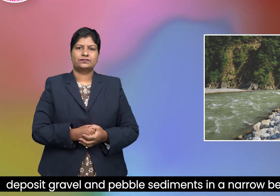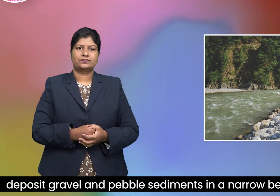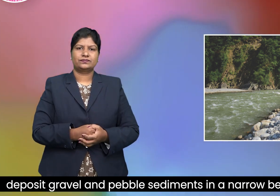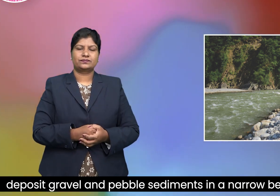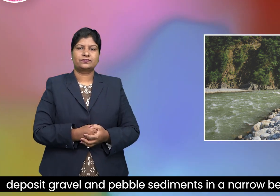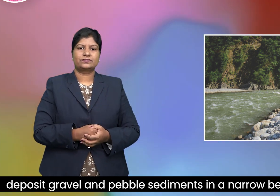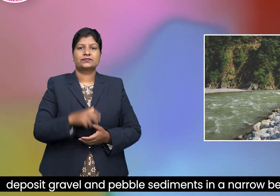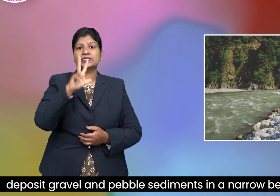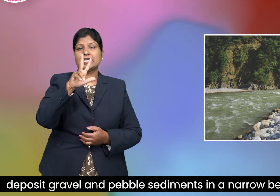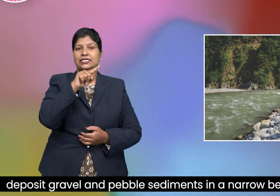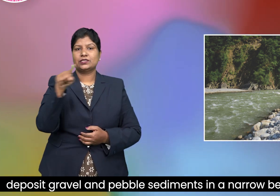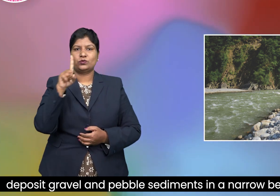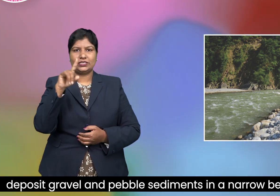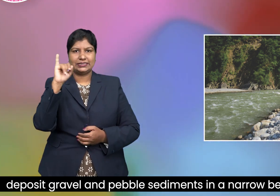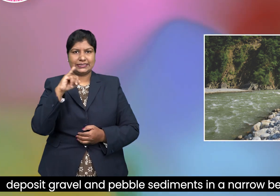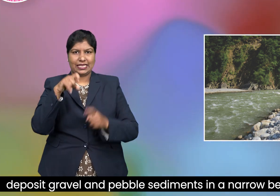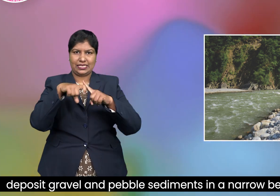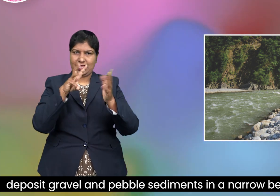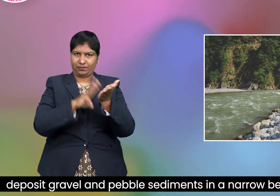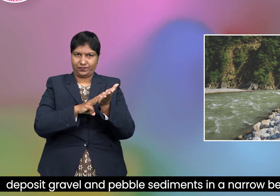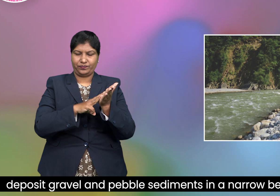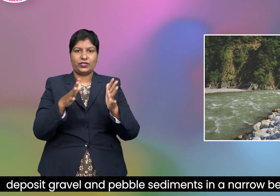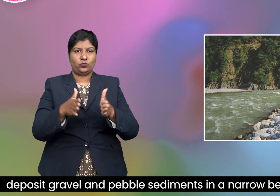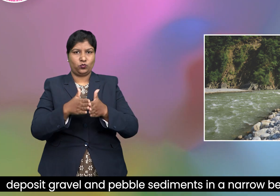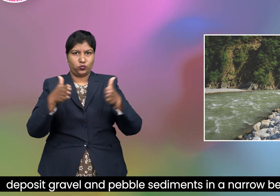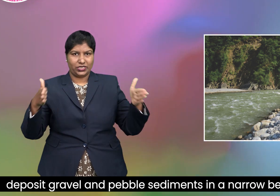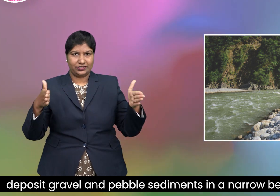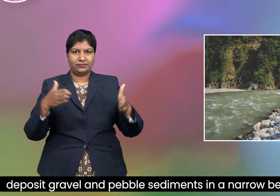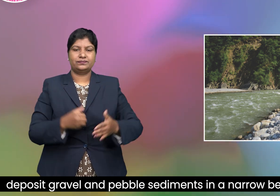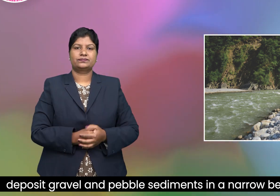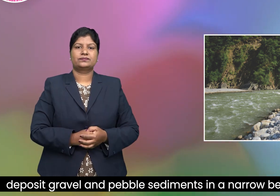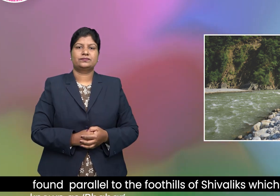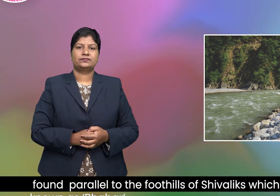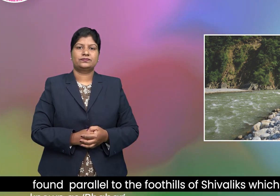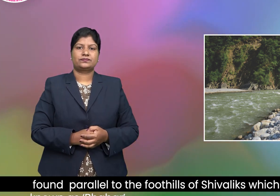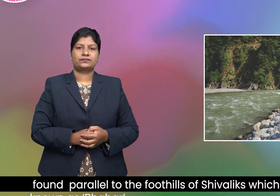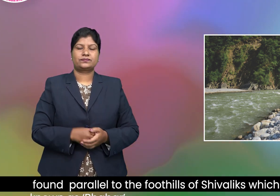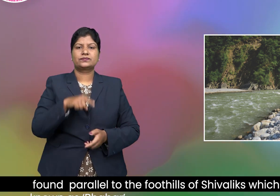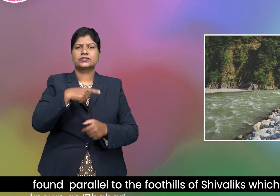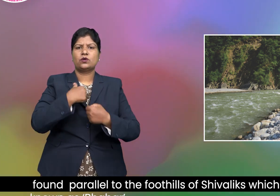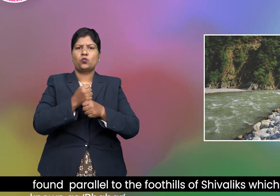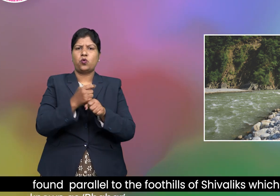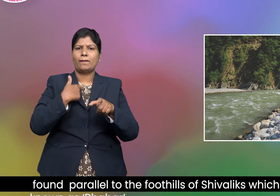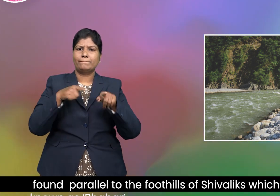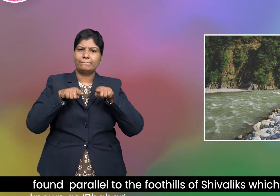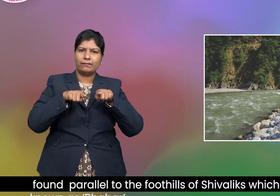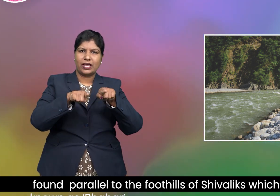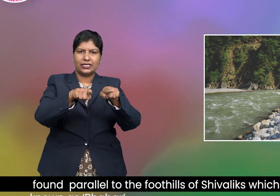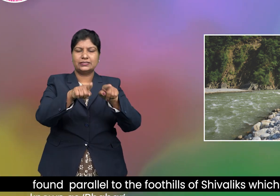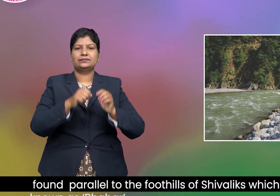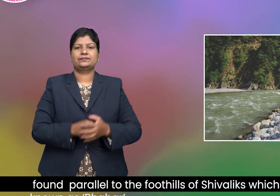of 8 to 16 kilometers width found parallel to the